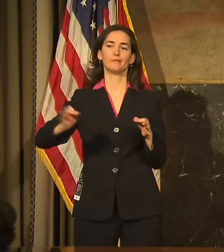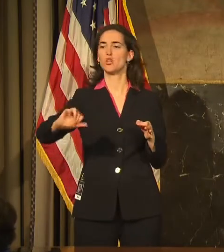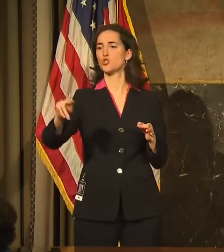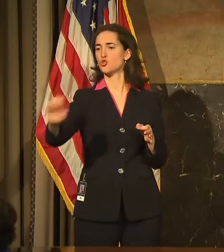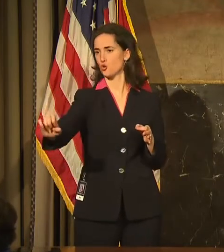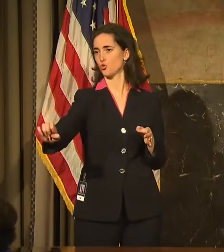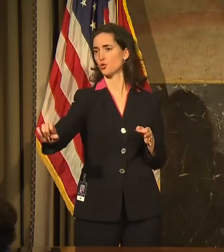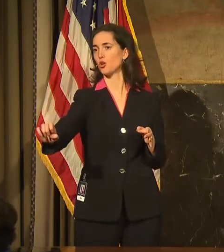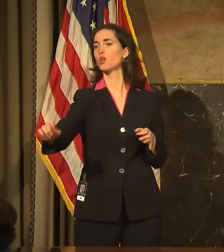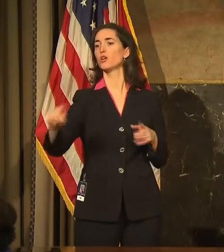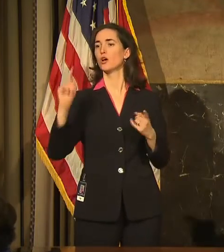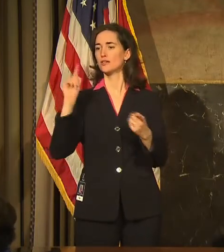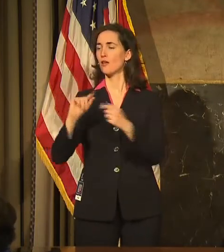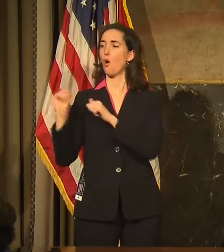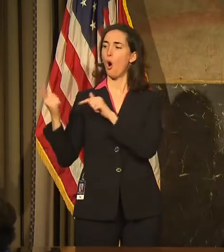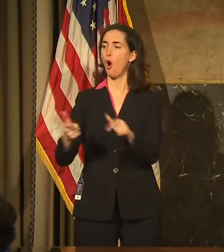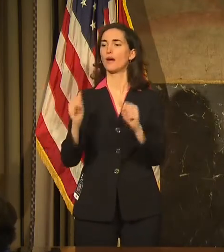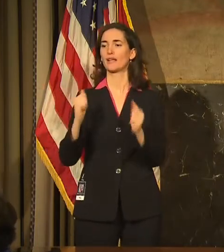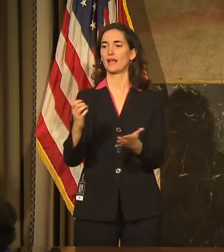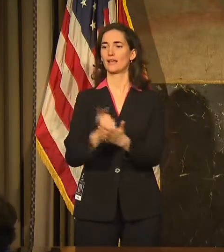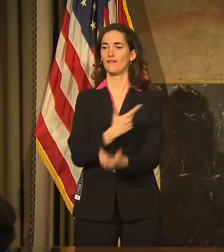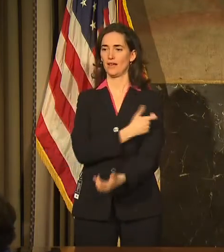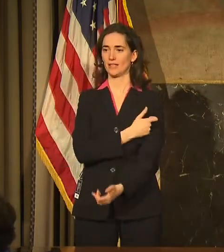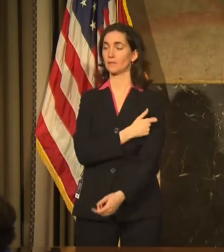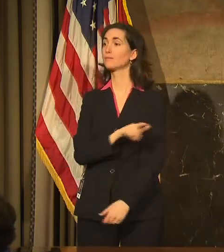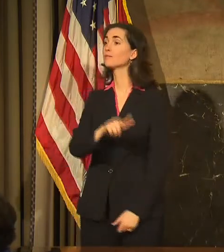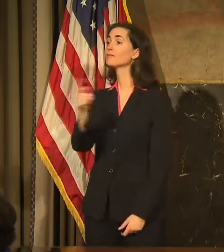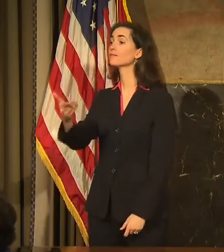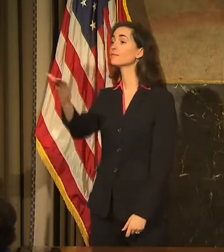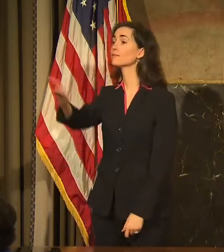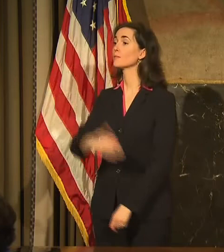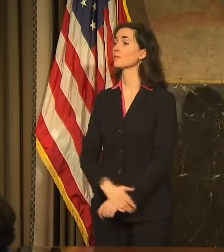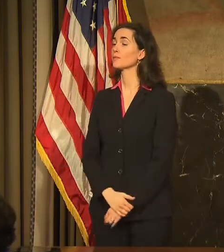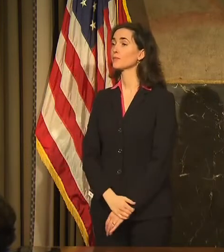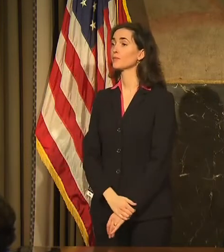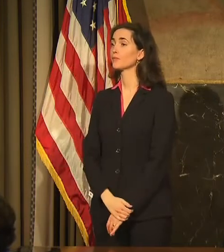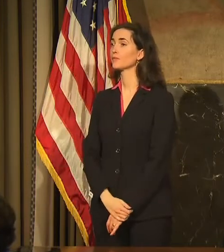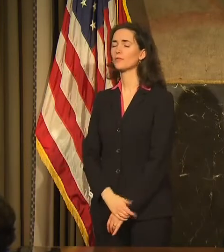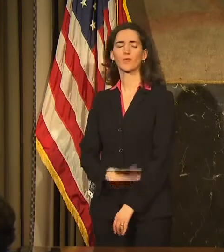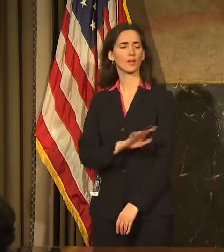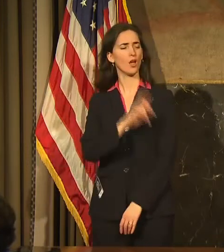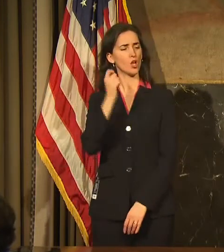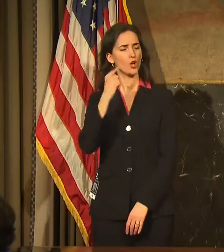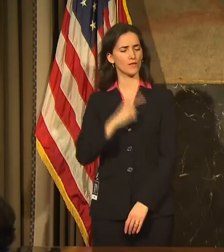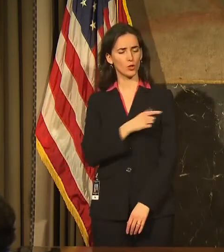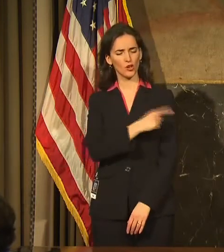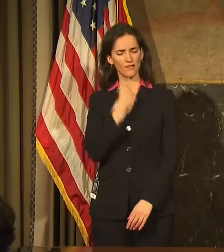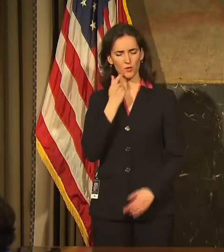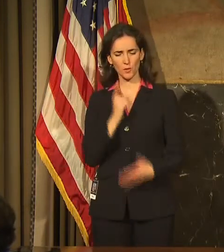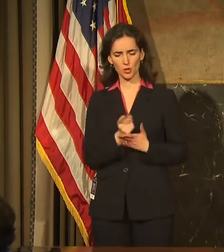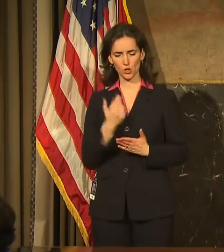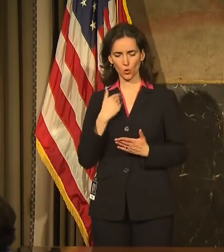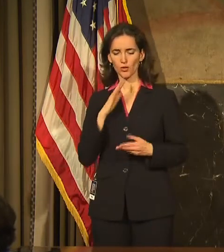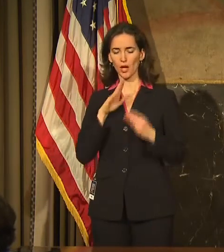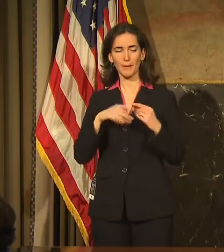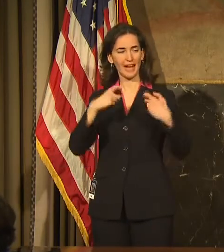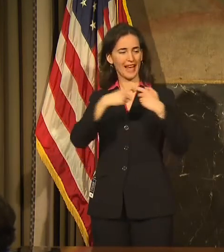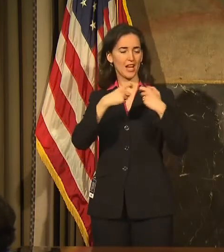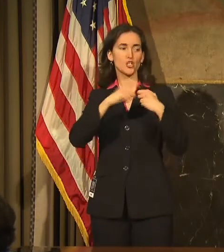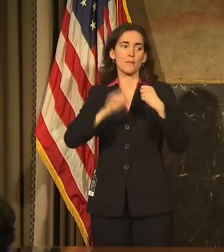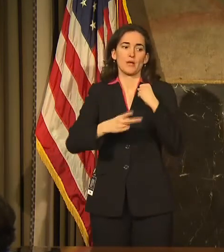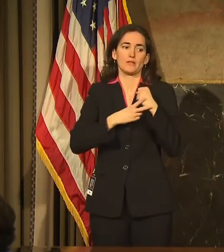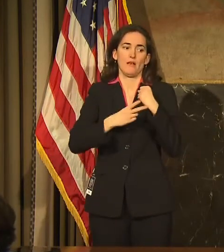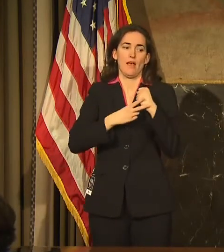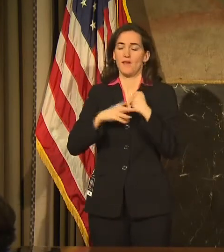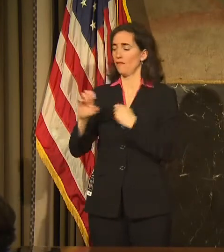we reach that time period. Yes, sir. Governor, a few minutes ago, you obviously talked about the need to conserve power and the issue with